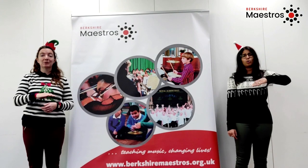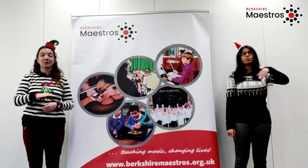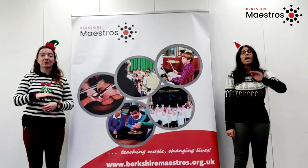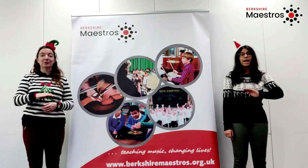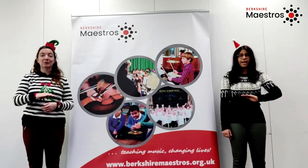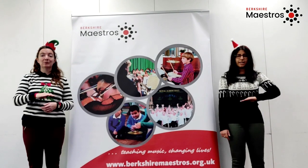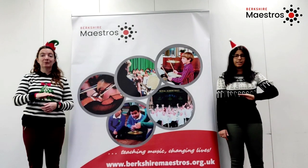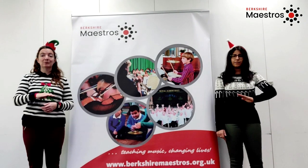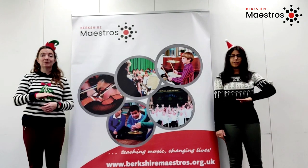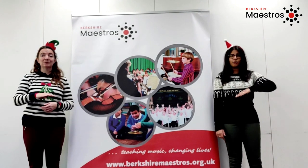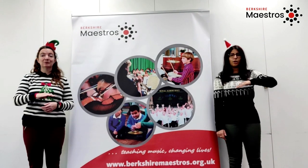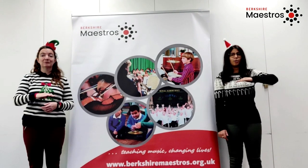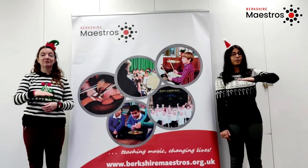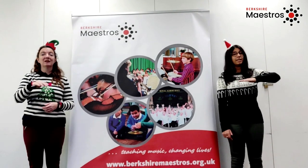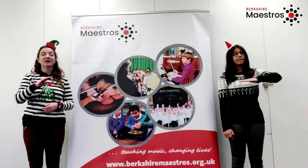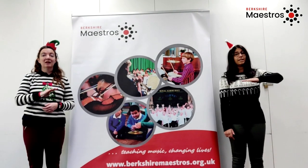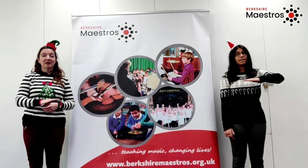made moan. In the